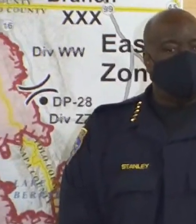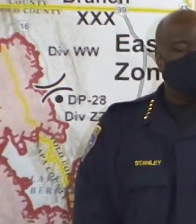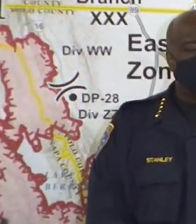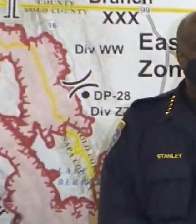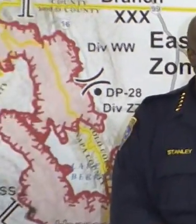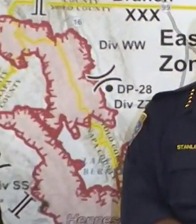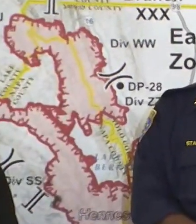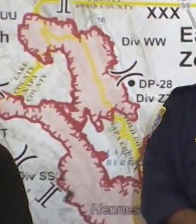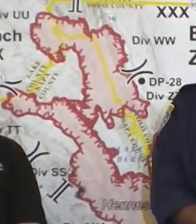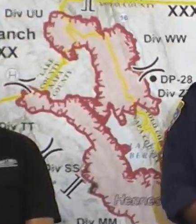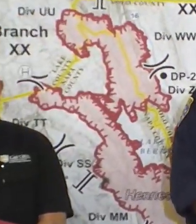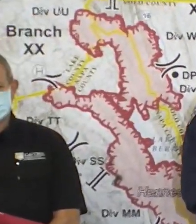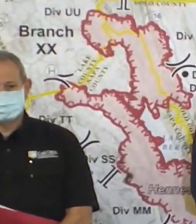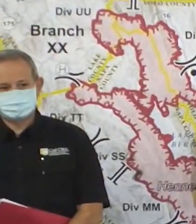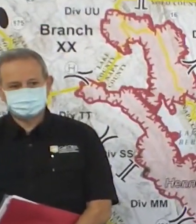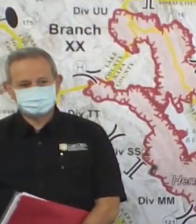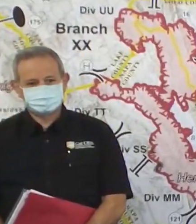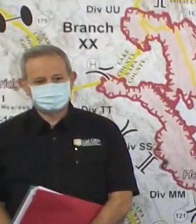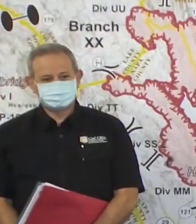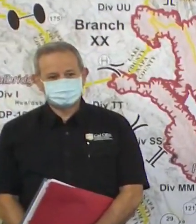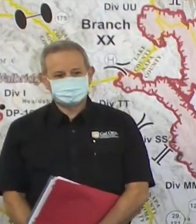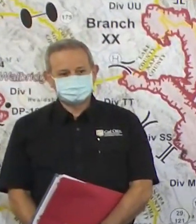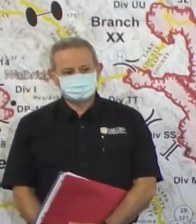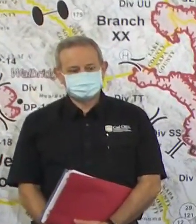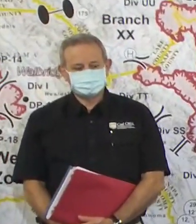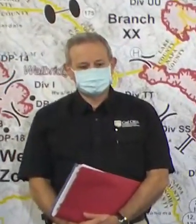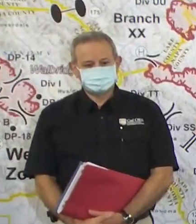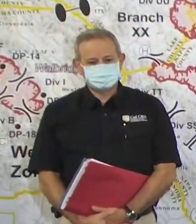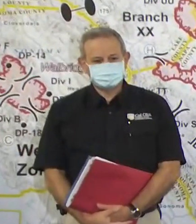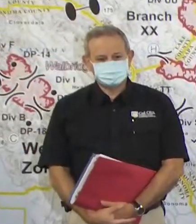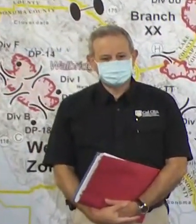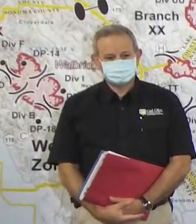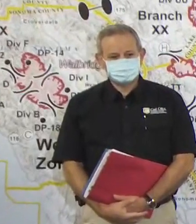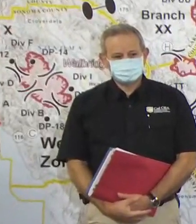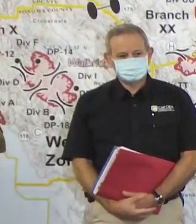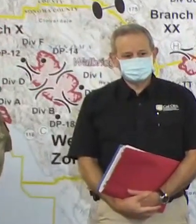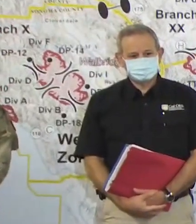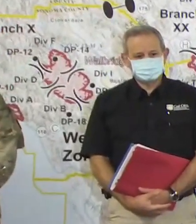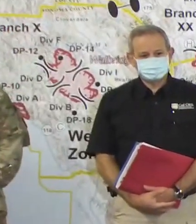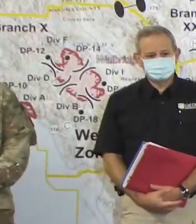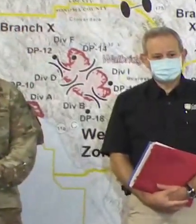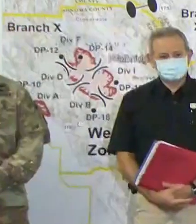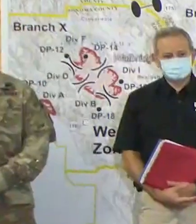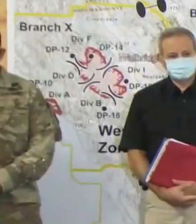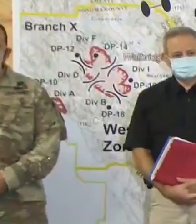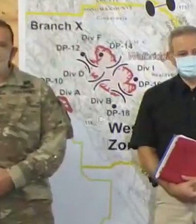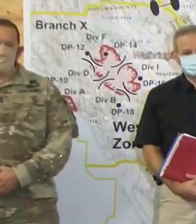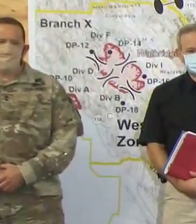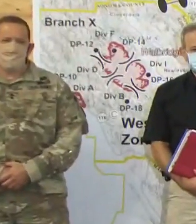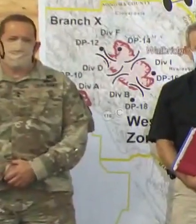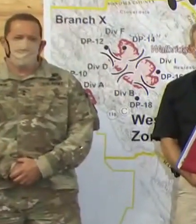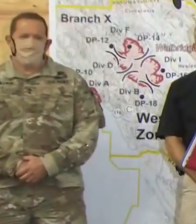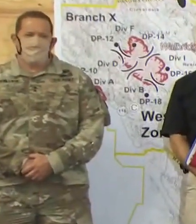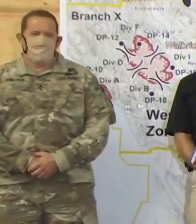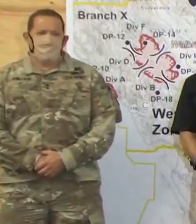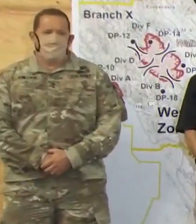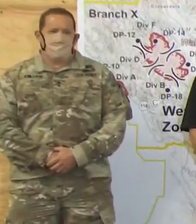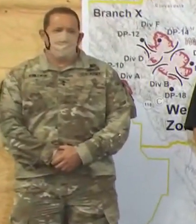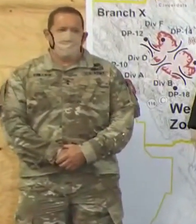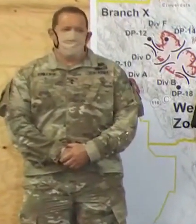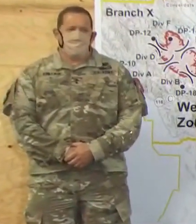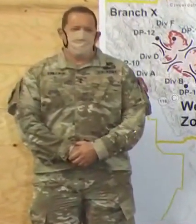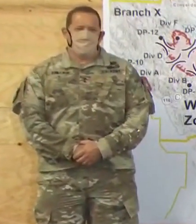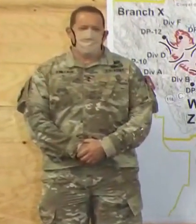Emergency Services, Mark Gilladucci, and of course, someone very familiar to many of you, particularly all of you assembled here with CAL